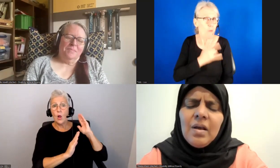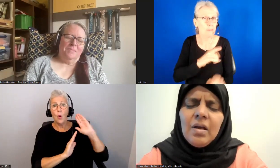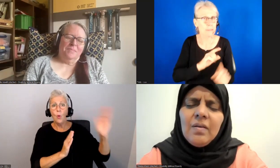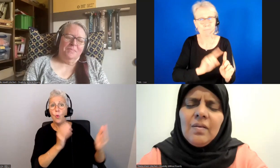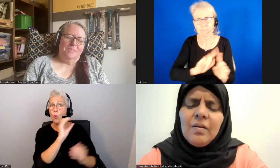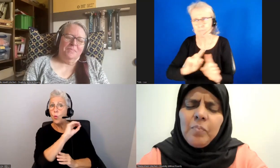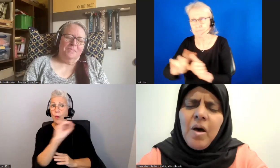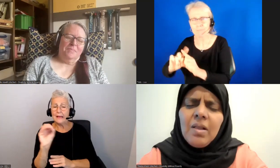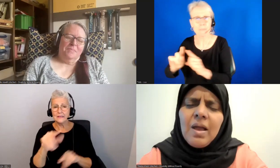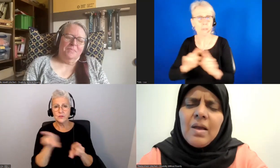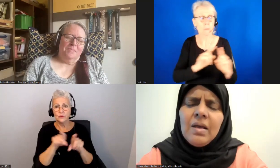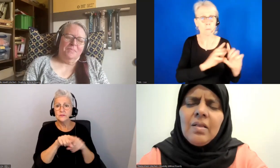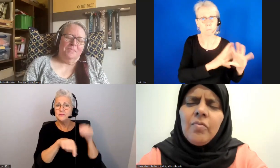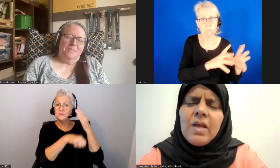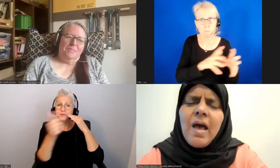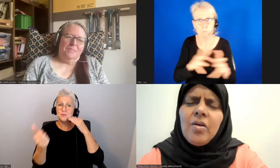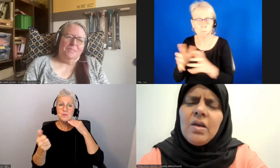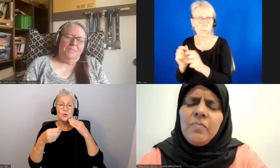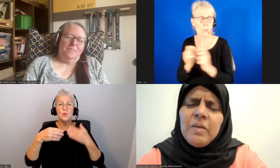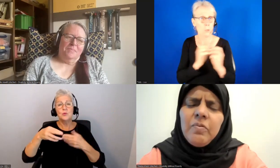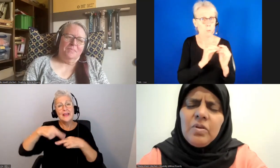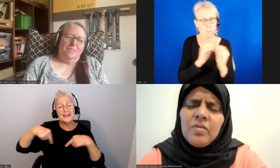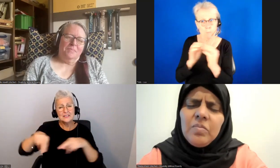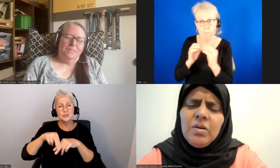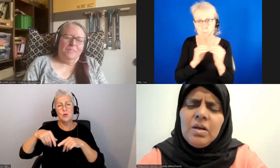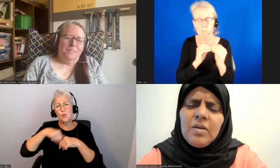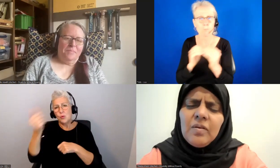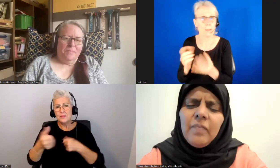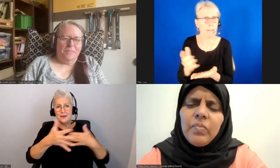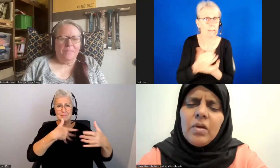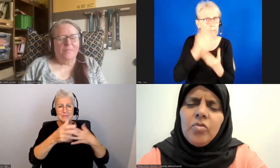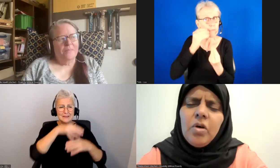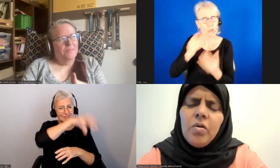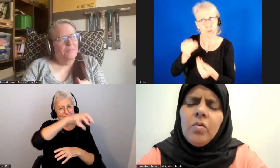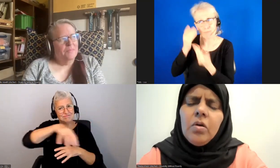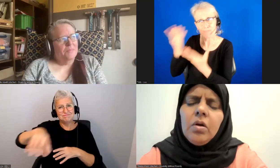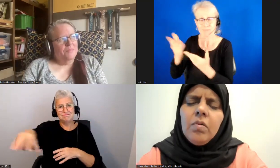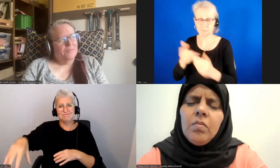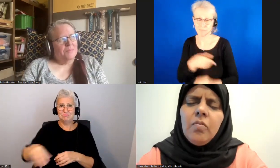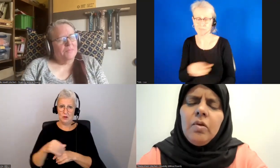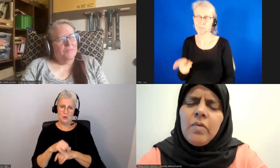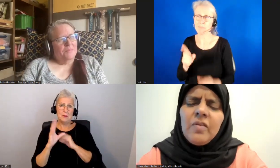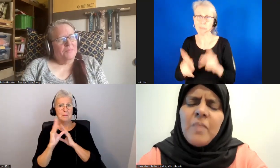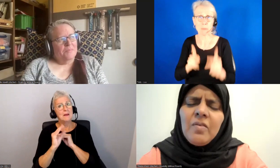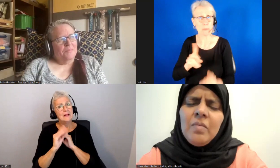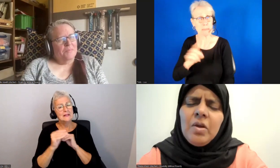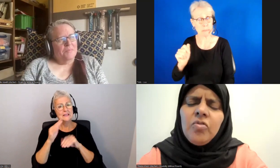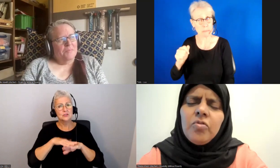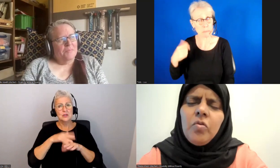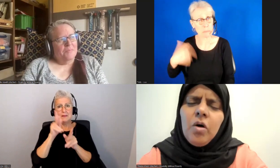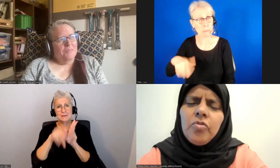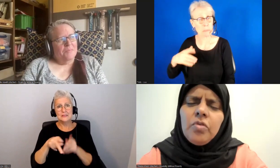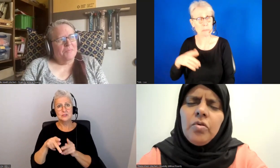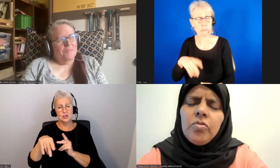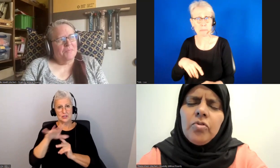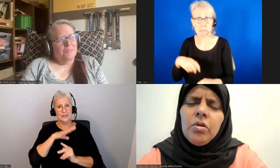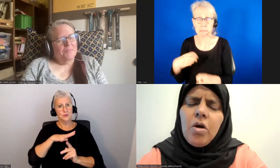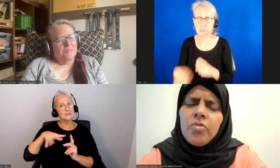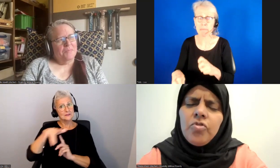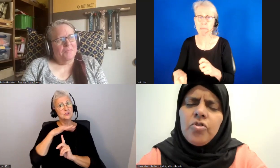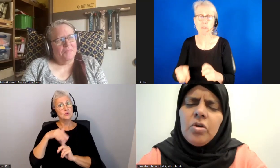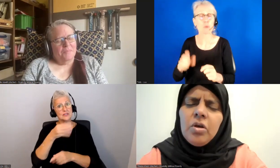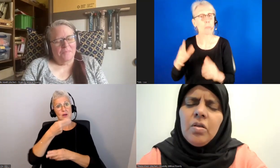spaces, spotlighting the reality of people with disabilities. So we were expecting Minister Qualtrough